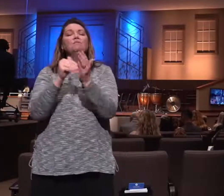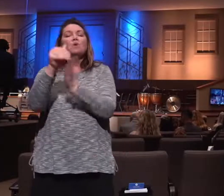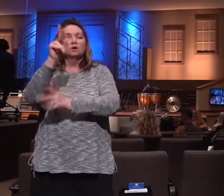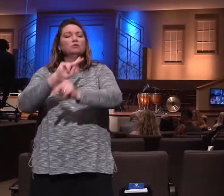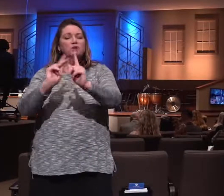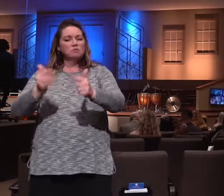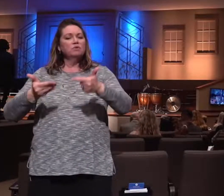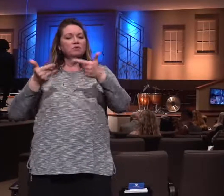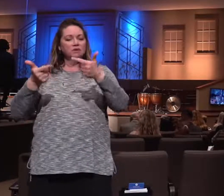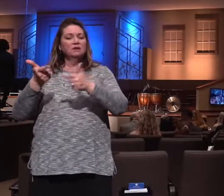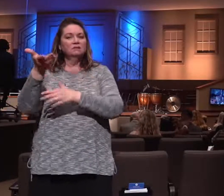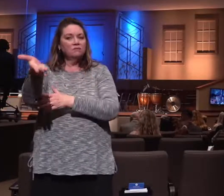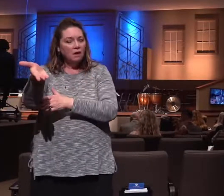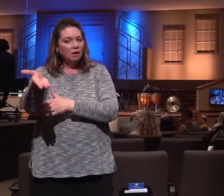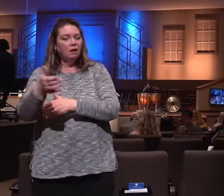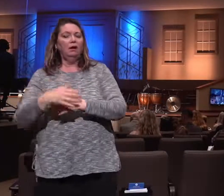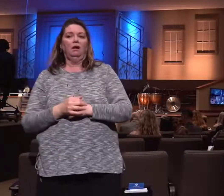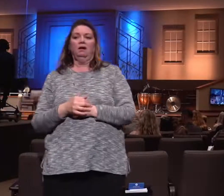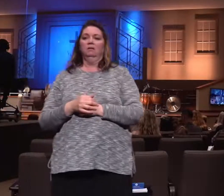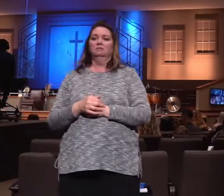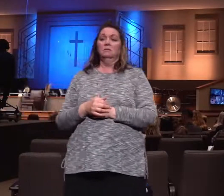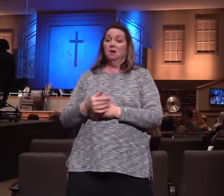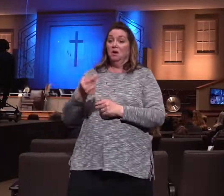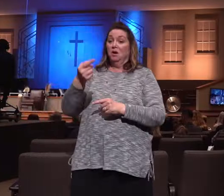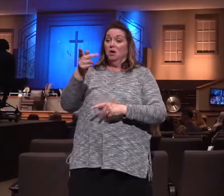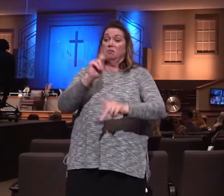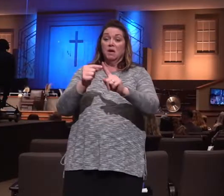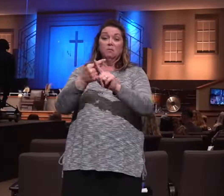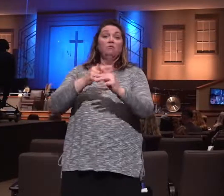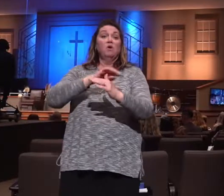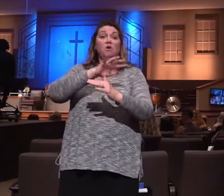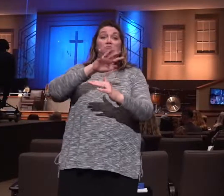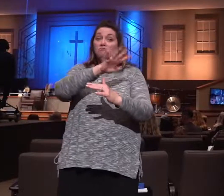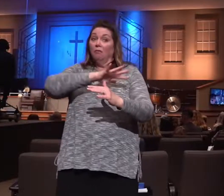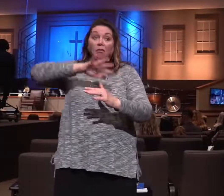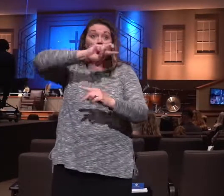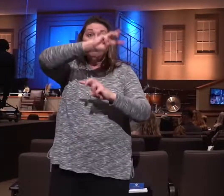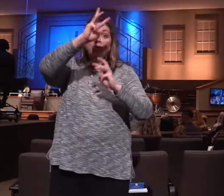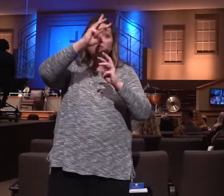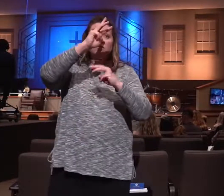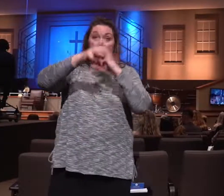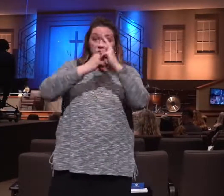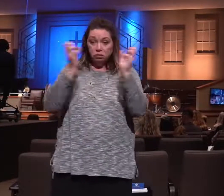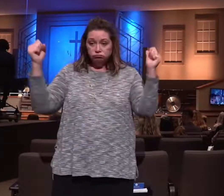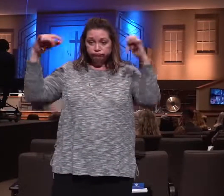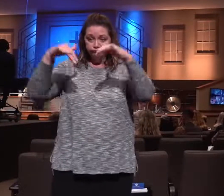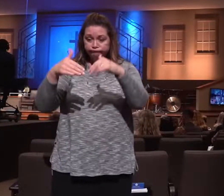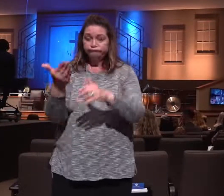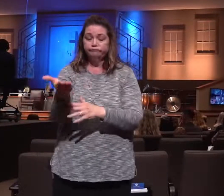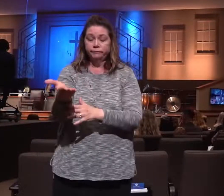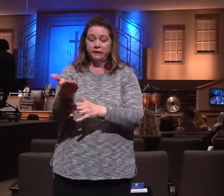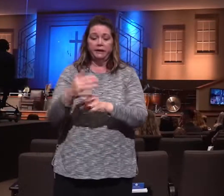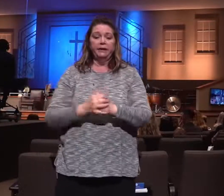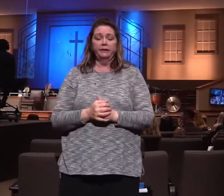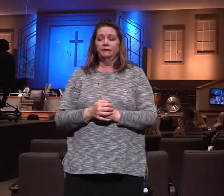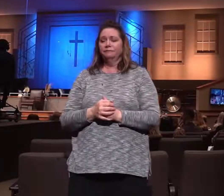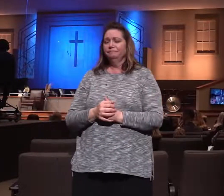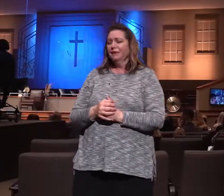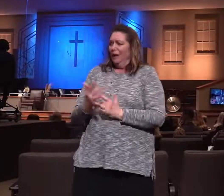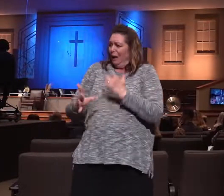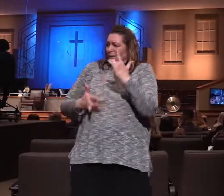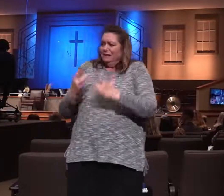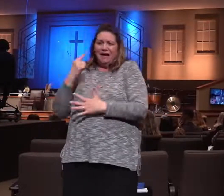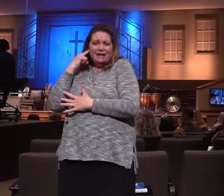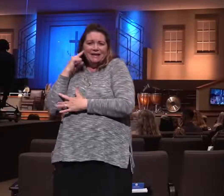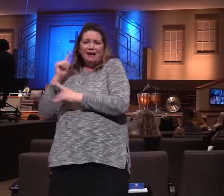every corner of the globe. And once again, we're thankful to be here, thankful for the opportunity, excited to hear stories like Brother Sam just shared,